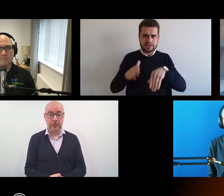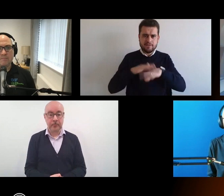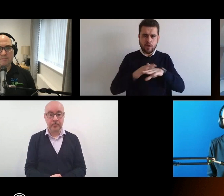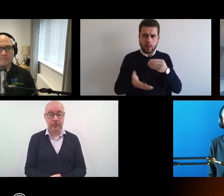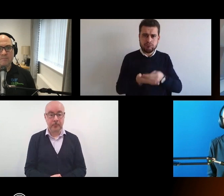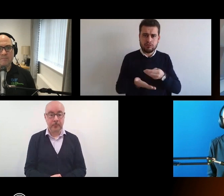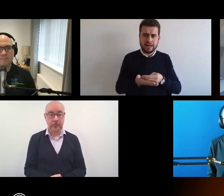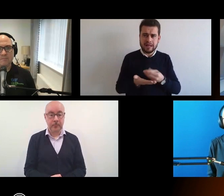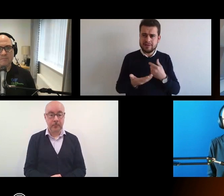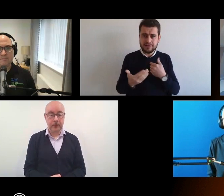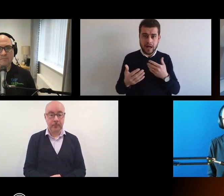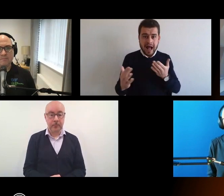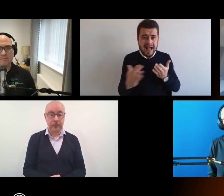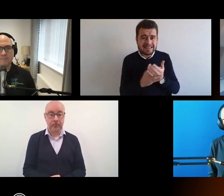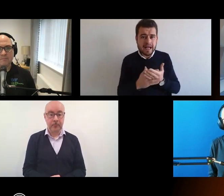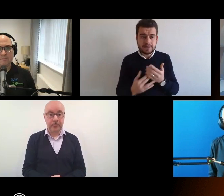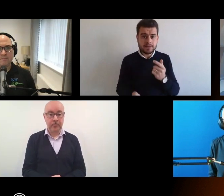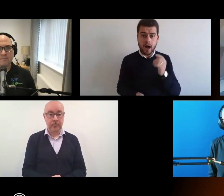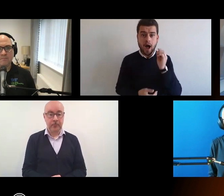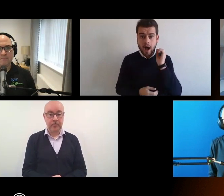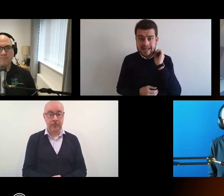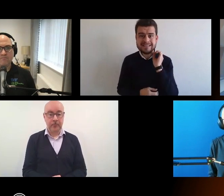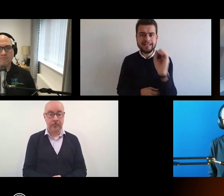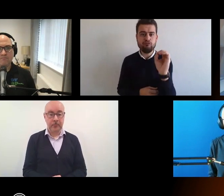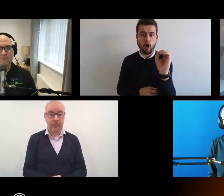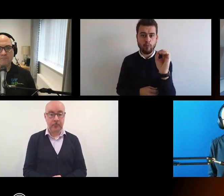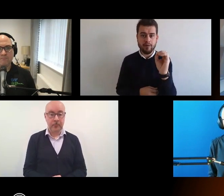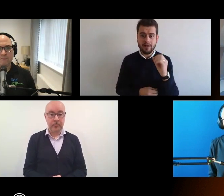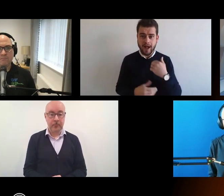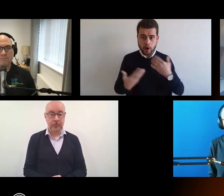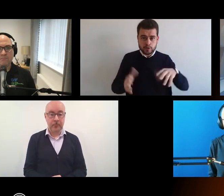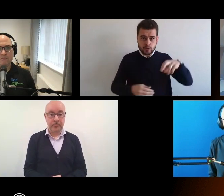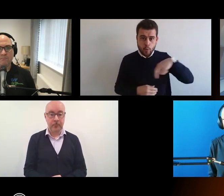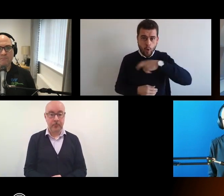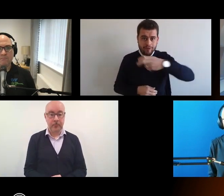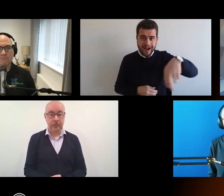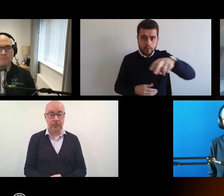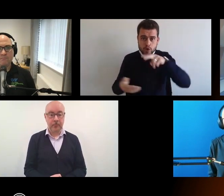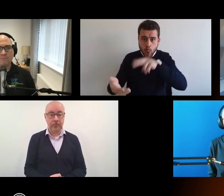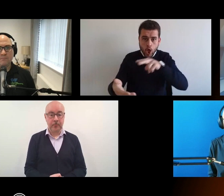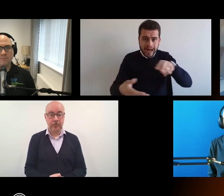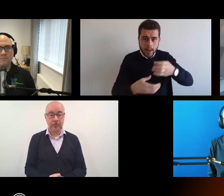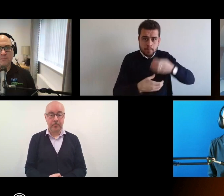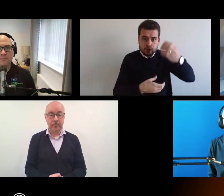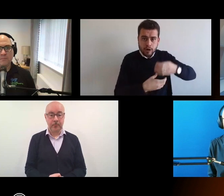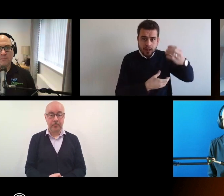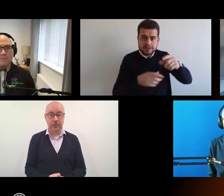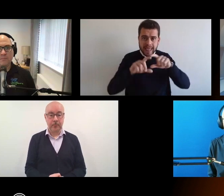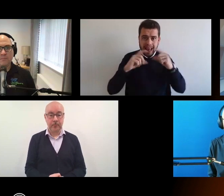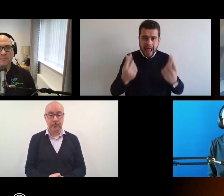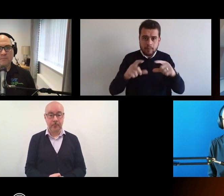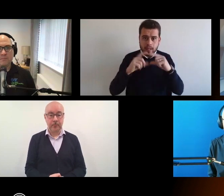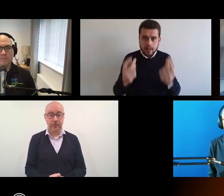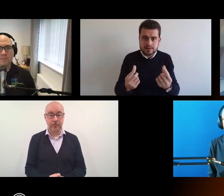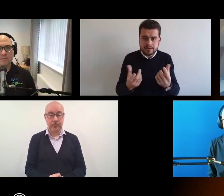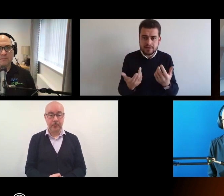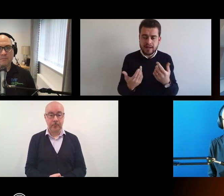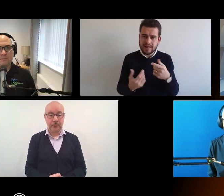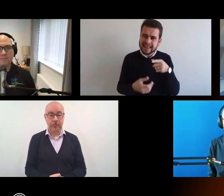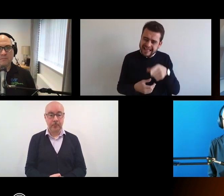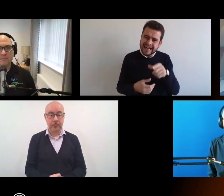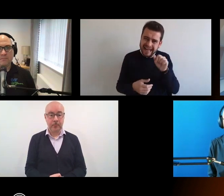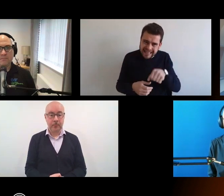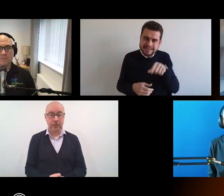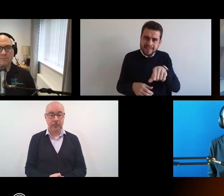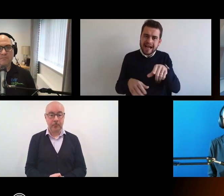me. And even though I had to pay full price for that, I got zero access. I just wandered around looking at bottles